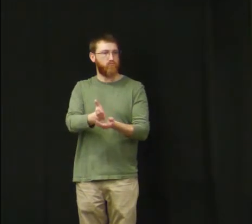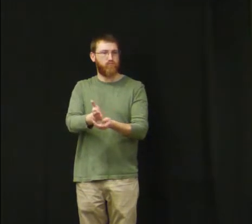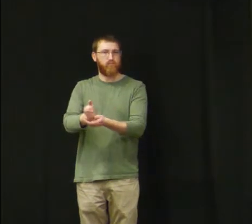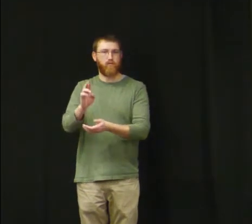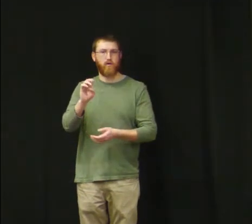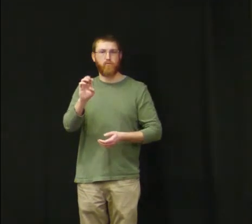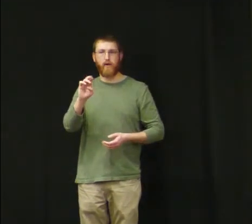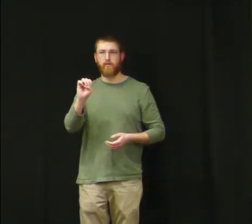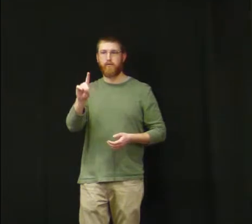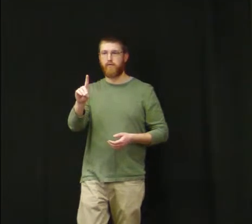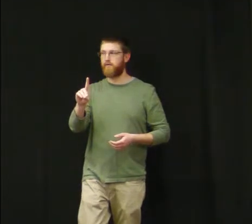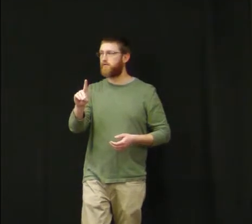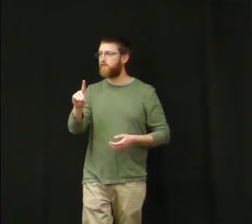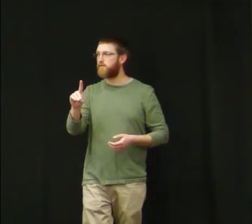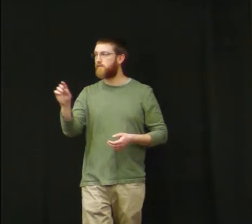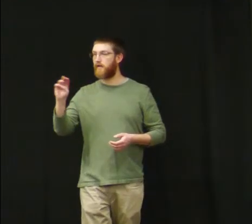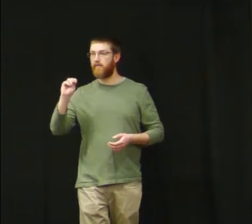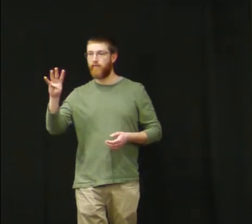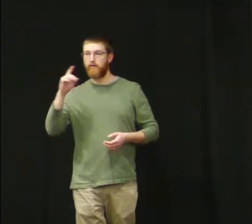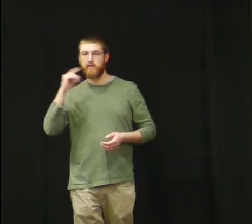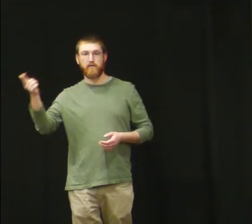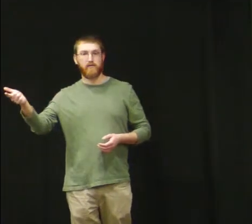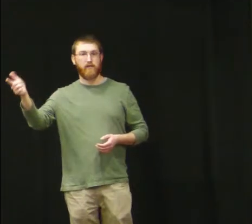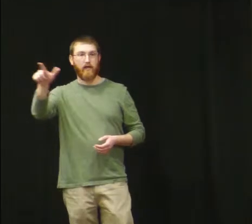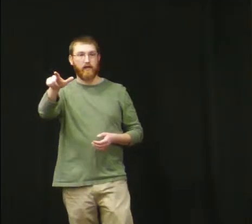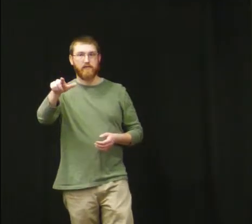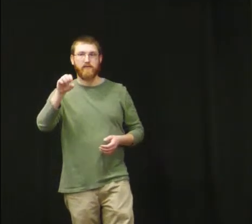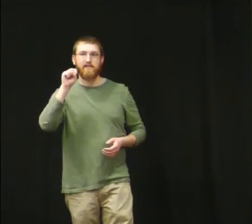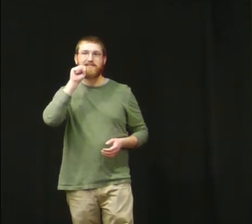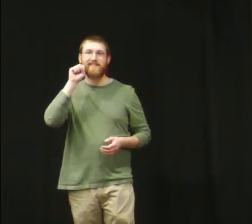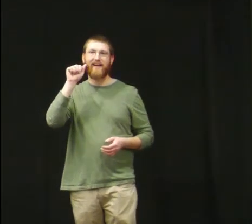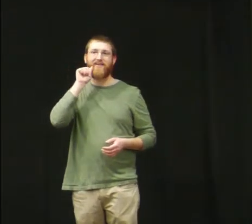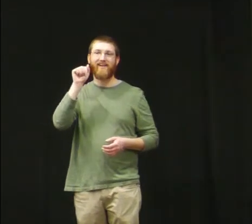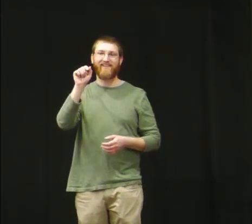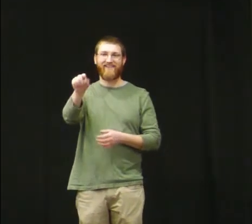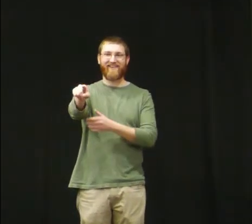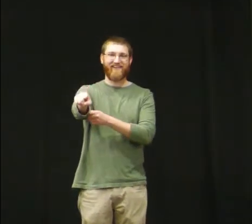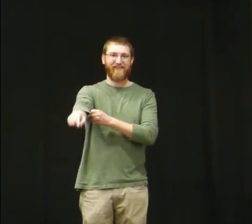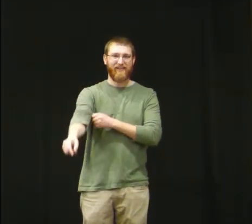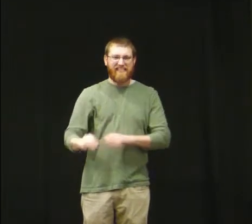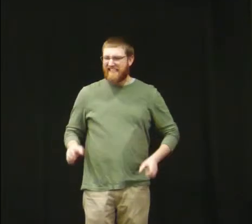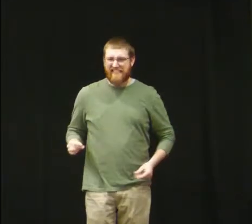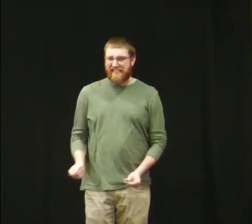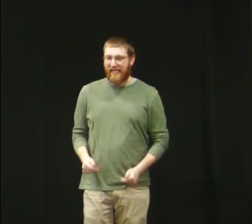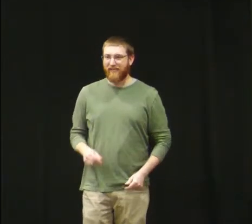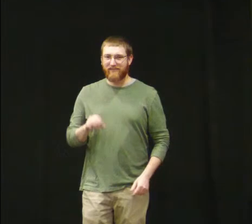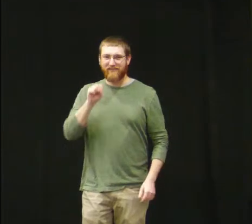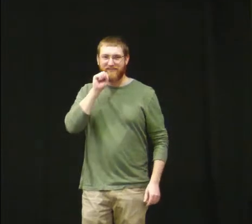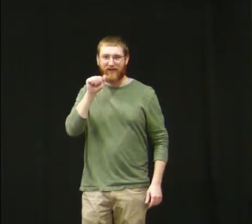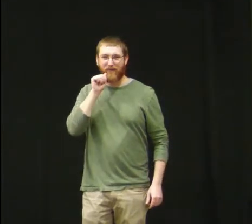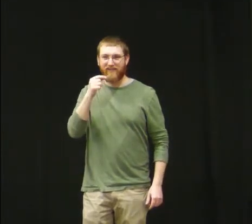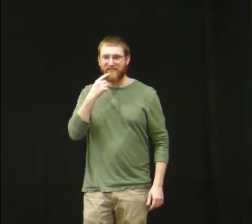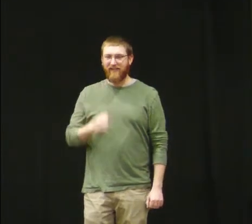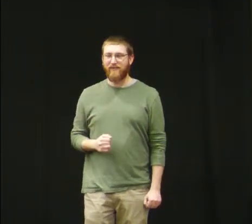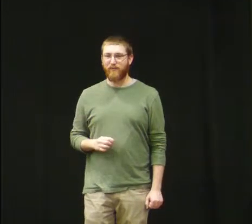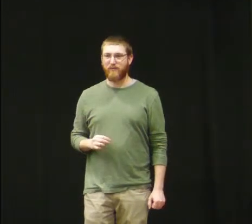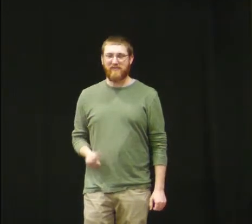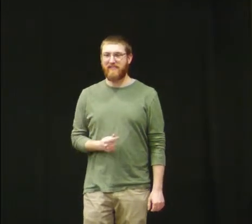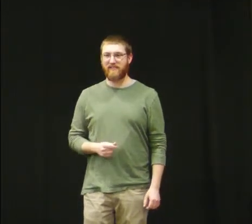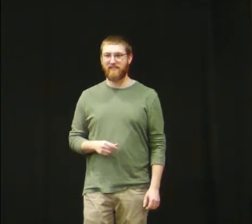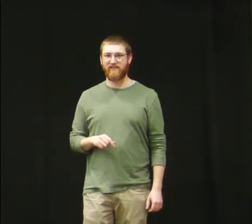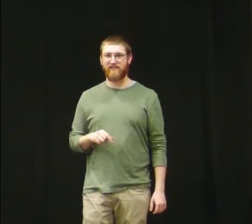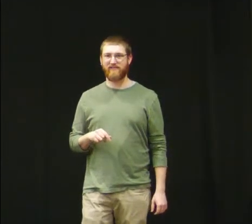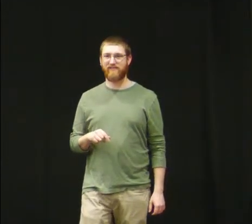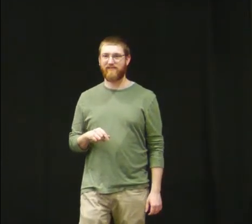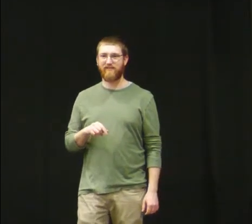So who's the next participant? Oh, Sarian. Oh, doggone you. You said running records.